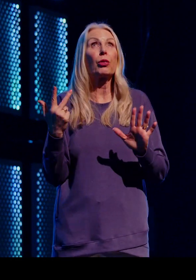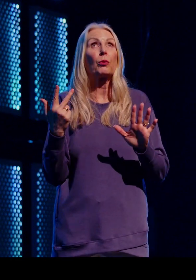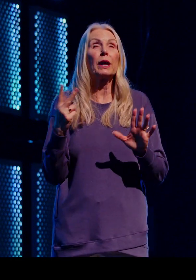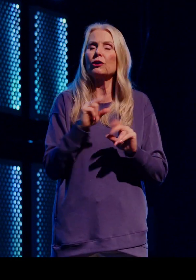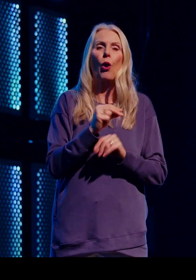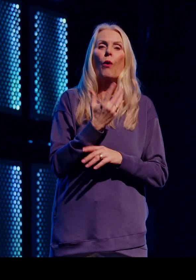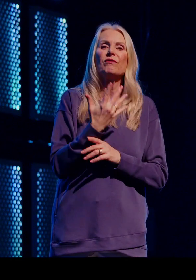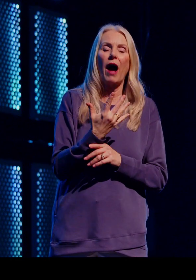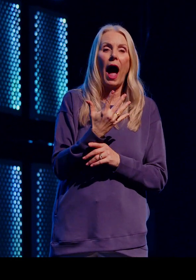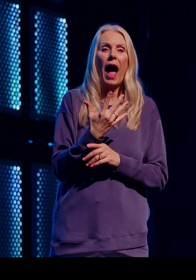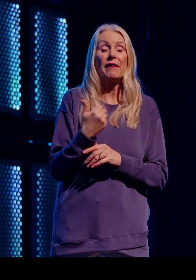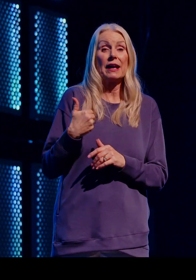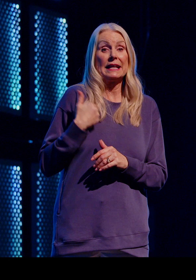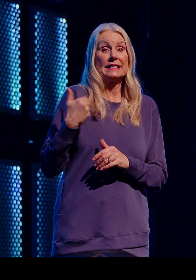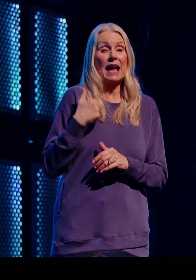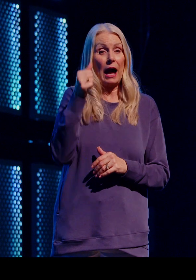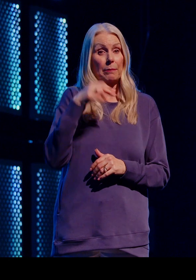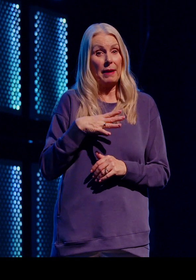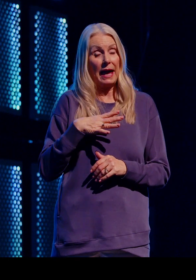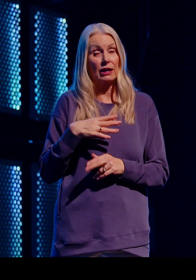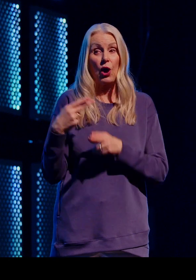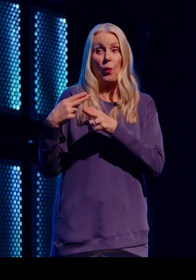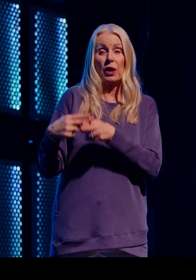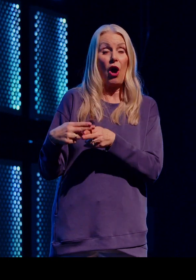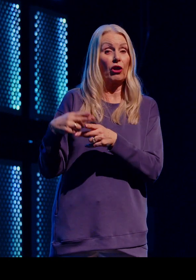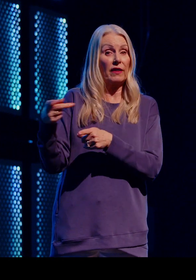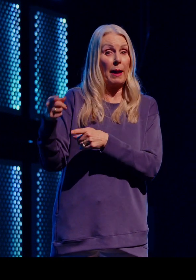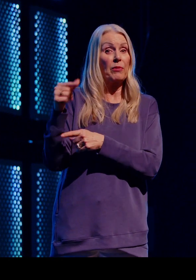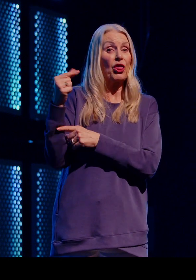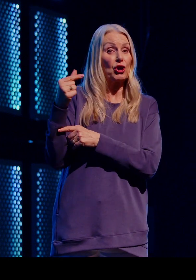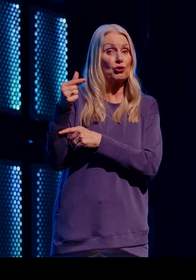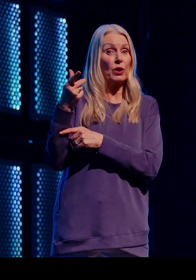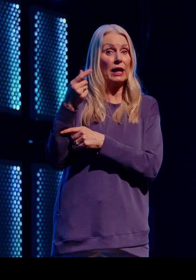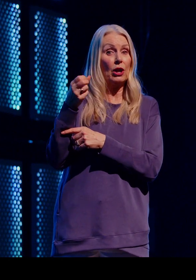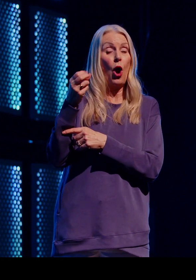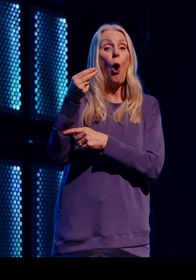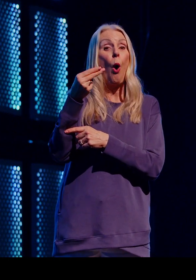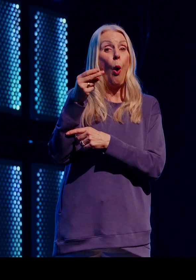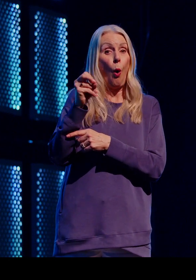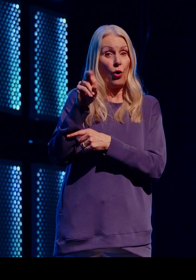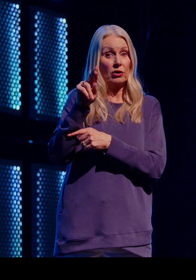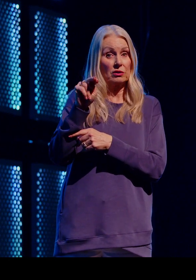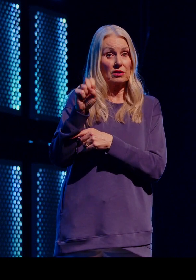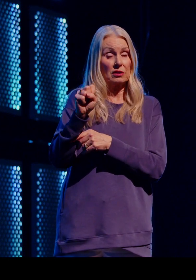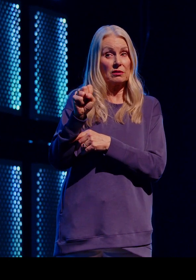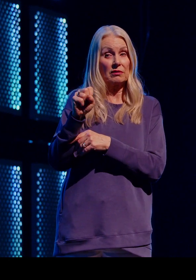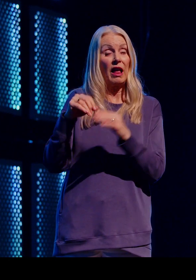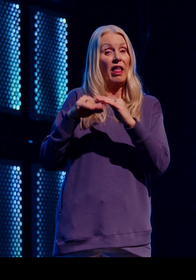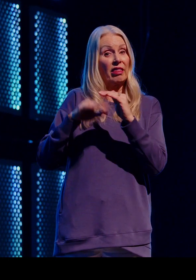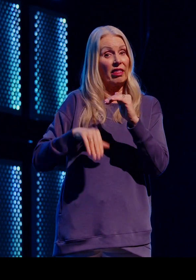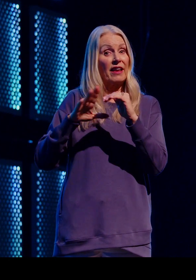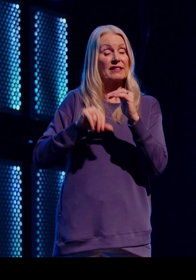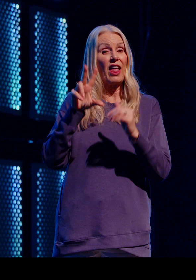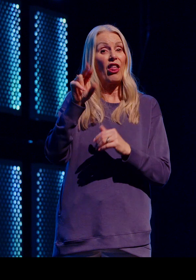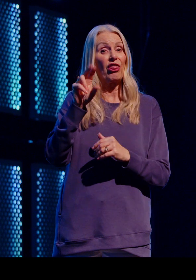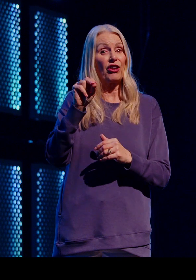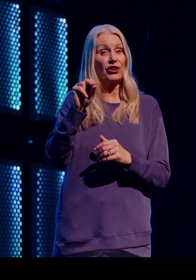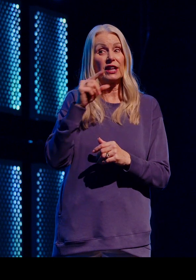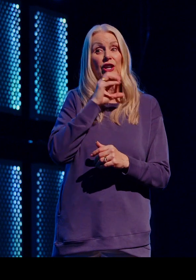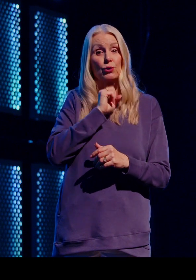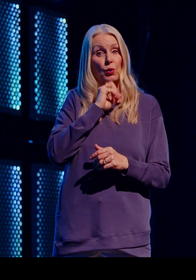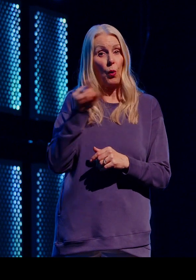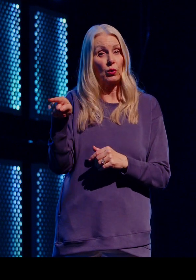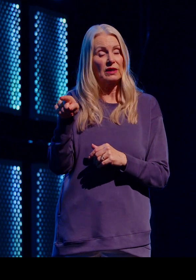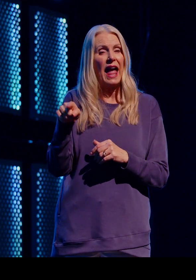5 young men, we called them greenhorns, under the age of 30, and none of which had any or very